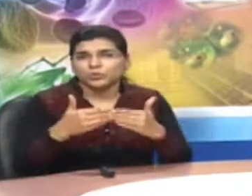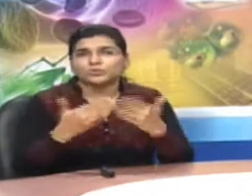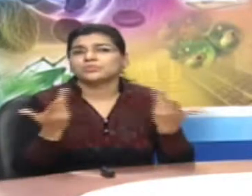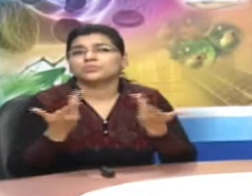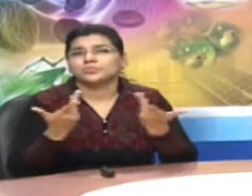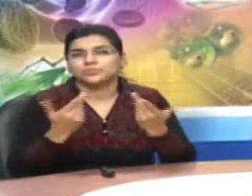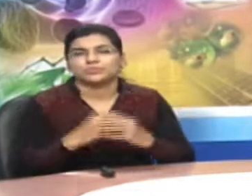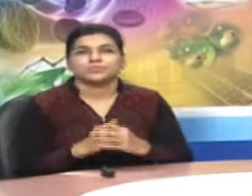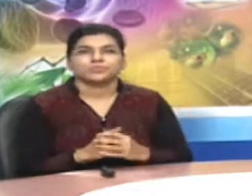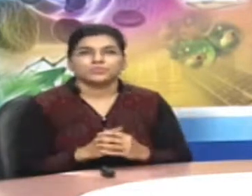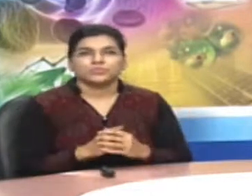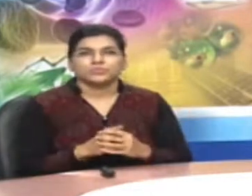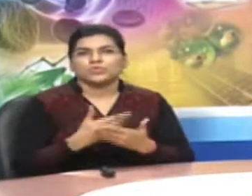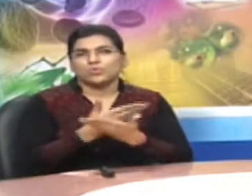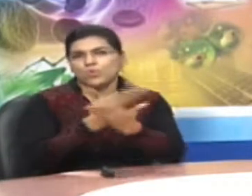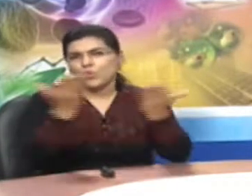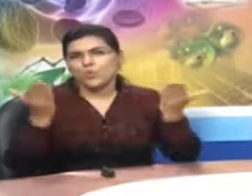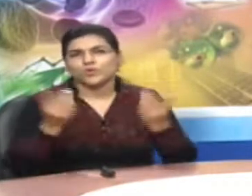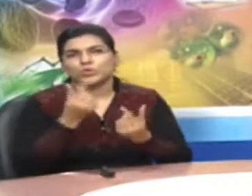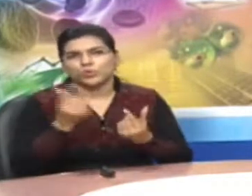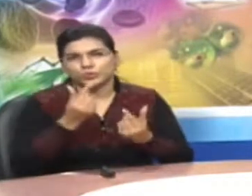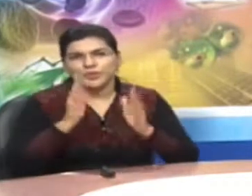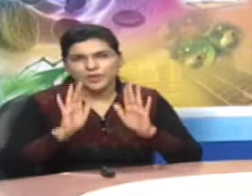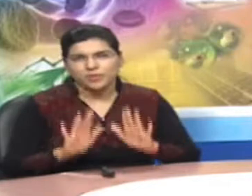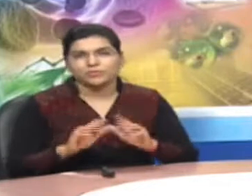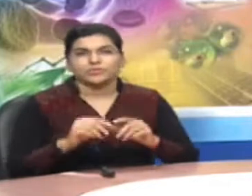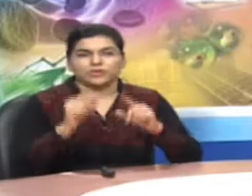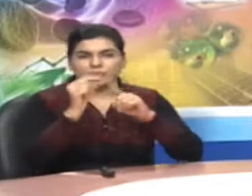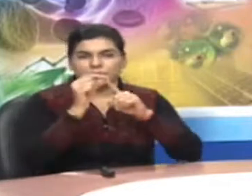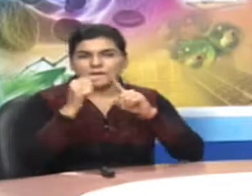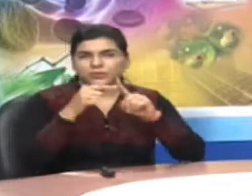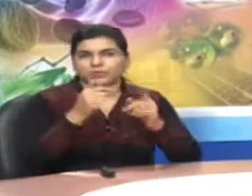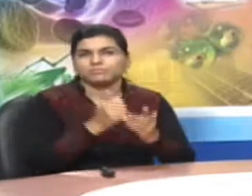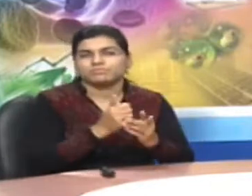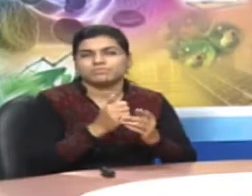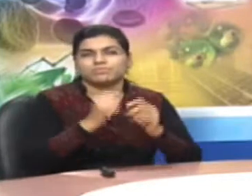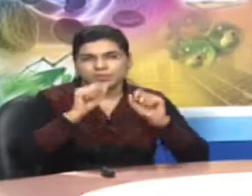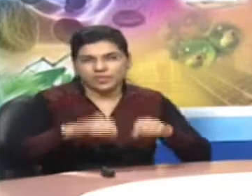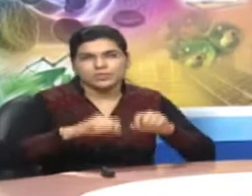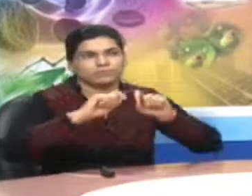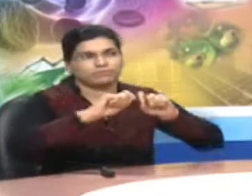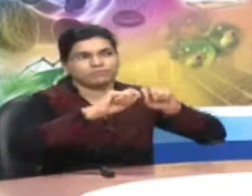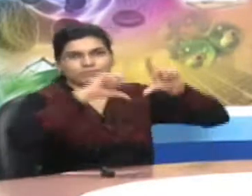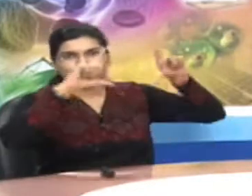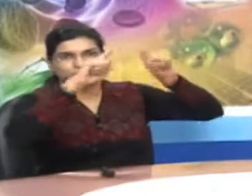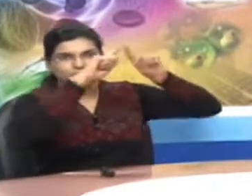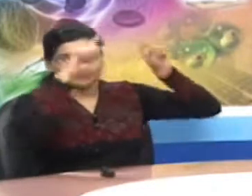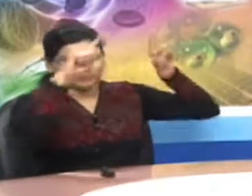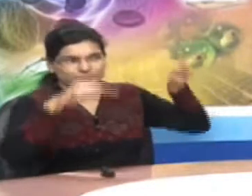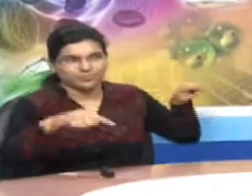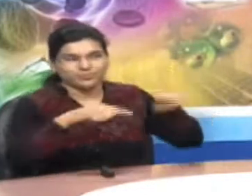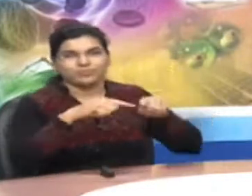What is the introduction of today's lesson? Whenever you appear in front of one or more